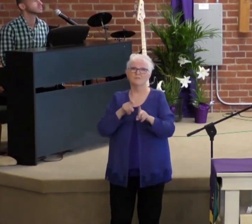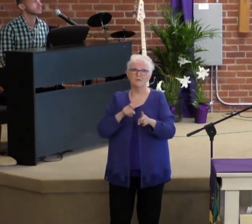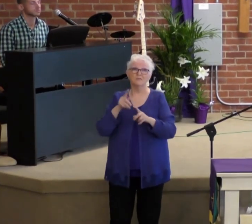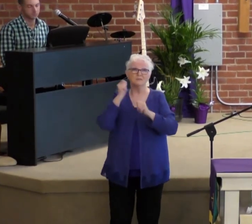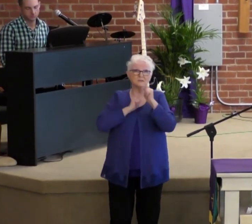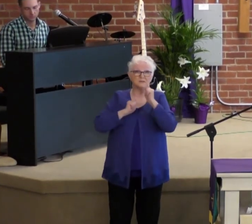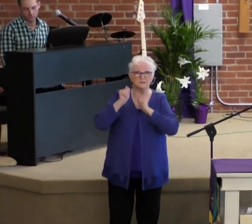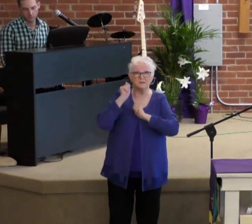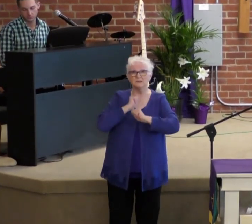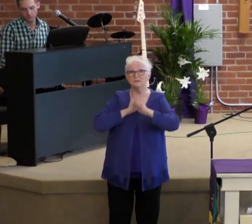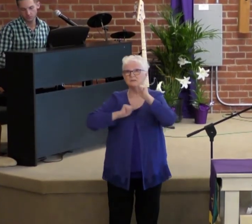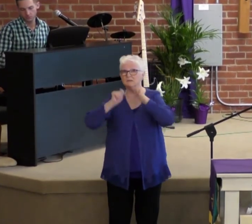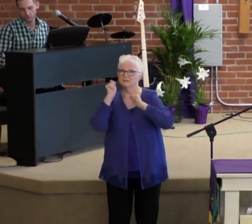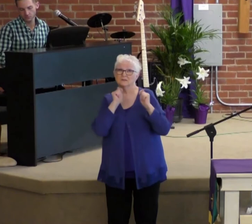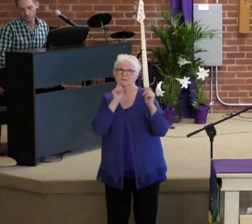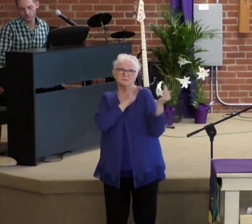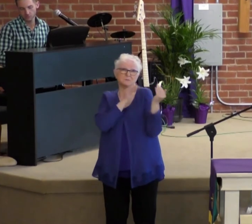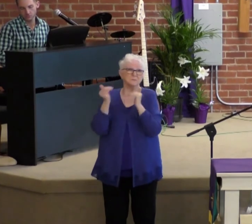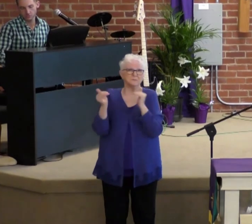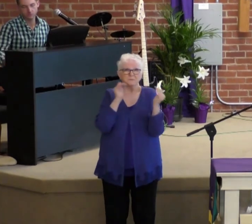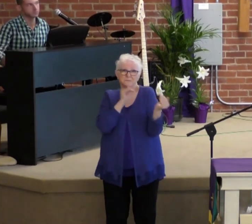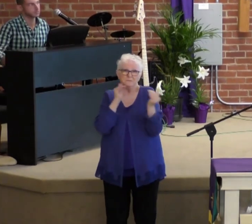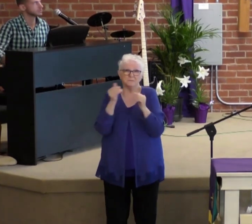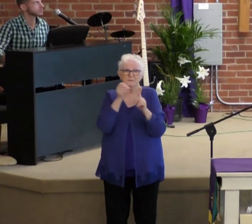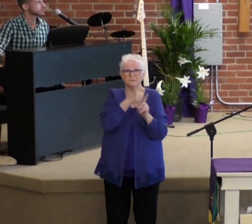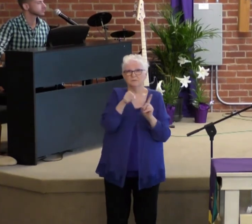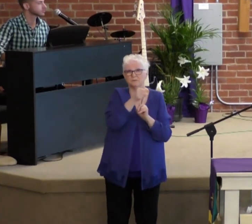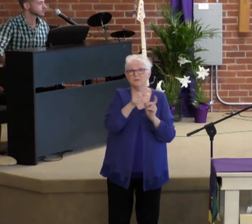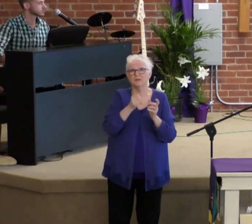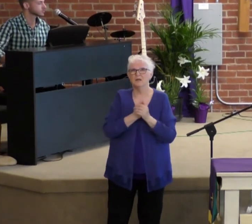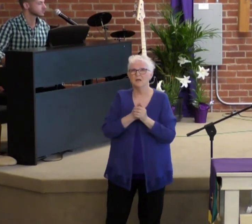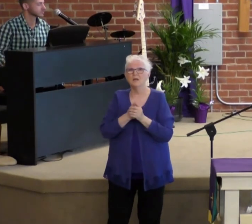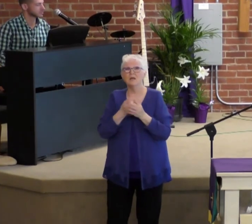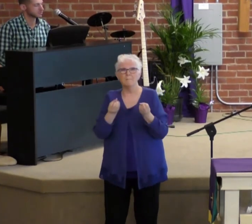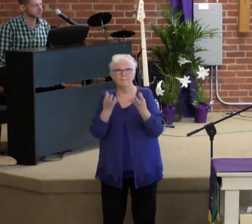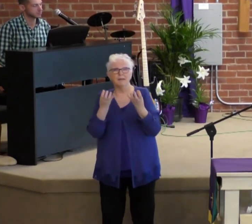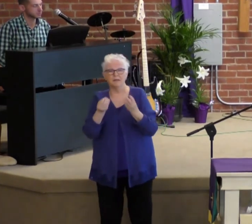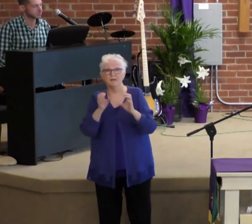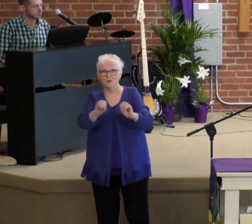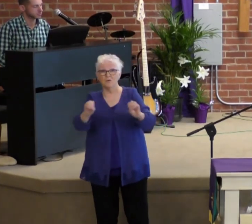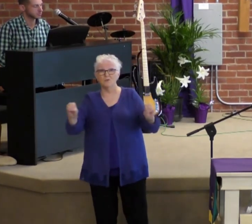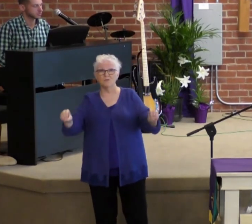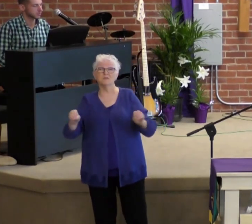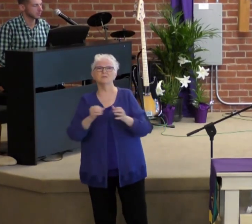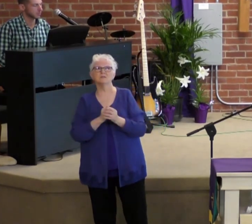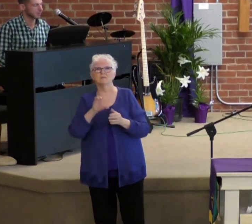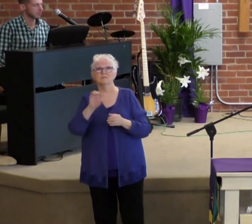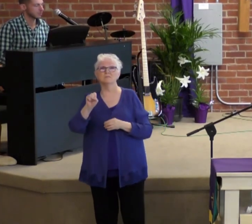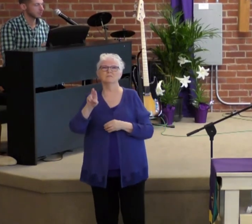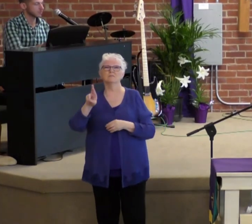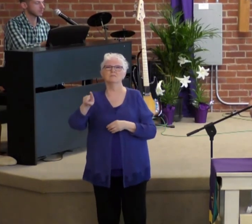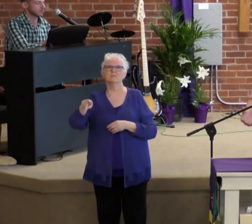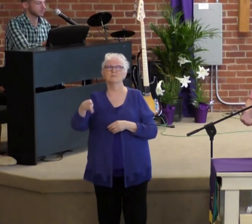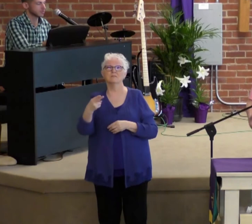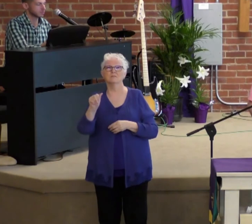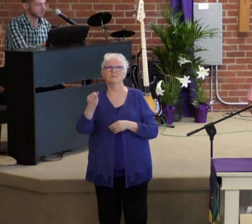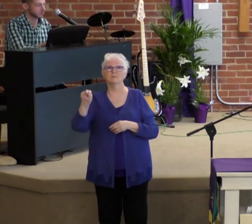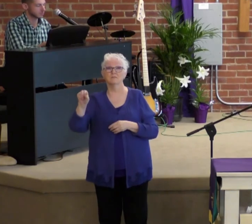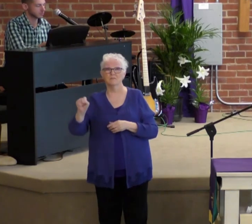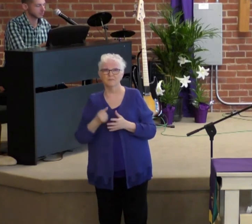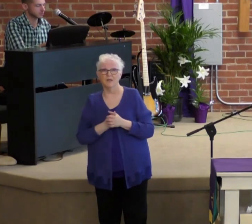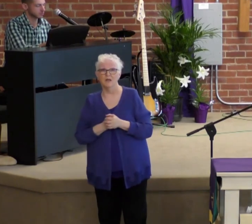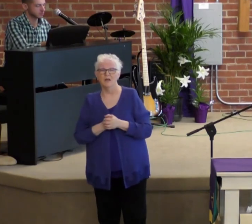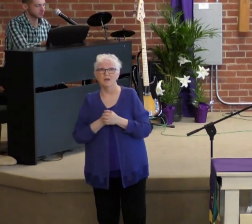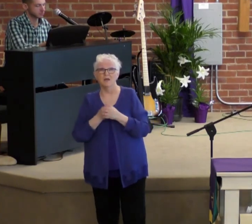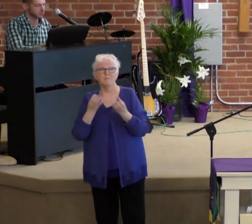tragedies and war-torn situations. Many of them are orphans. Many of them have injuries from wars that